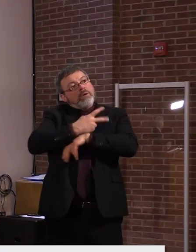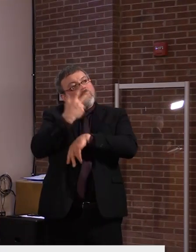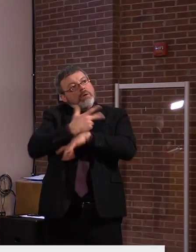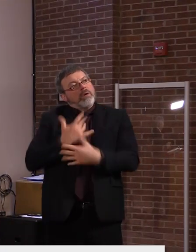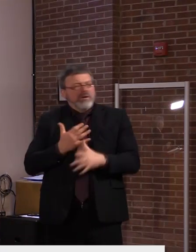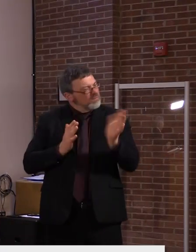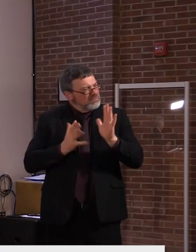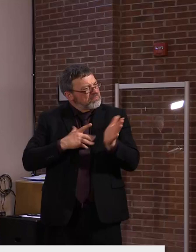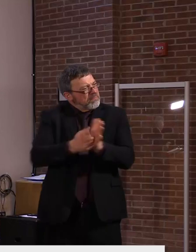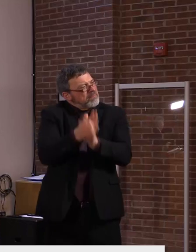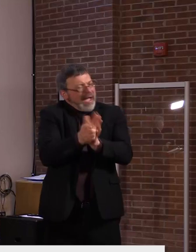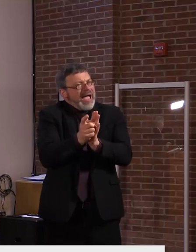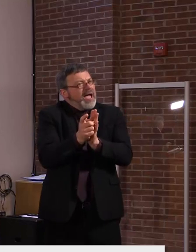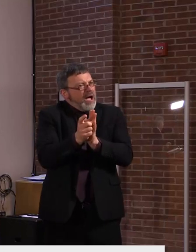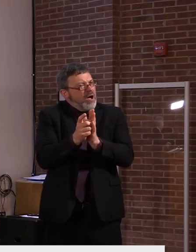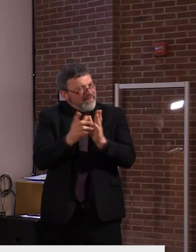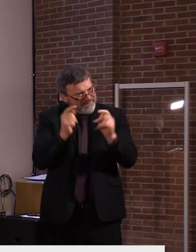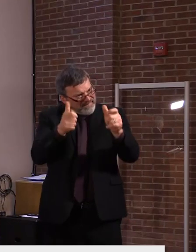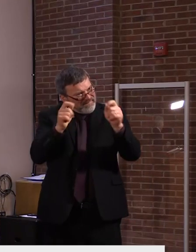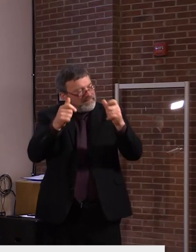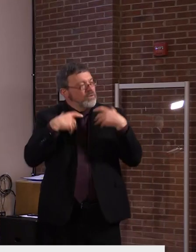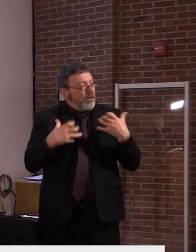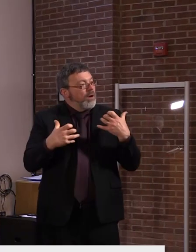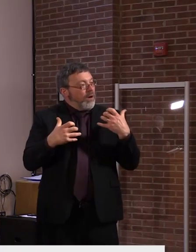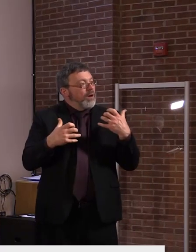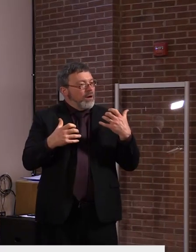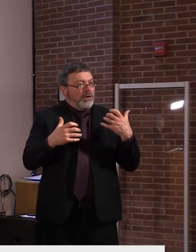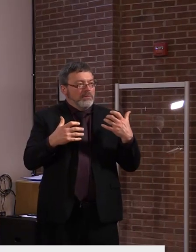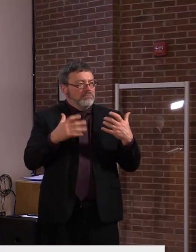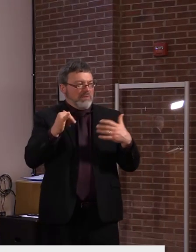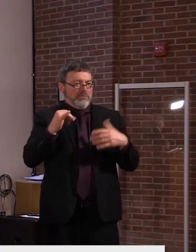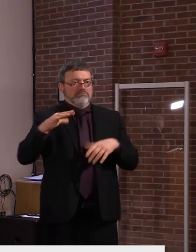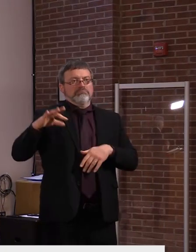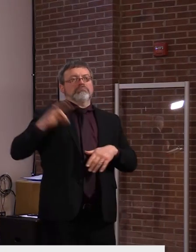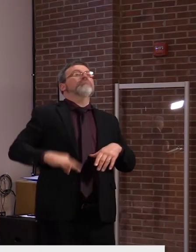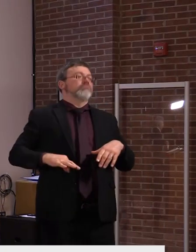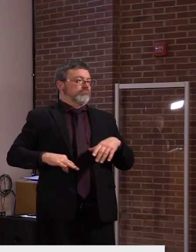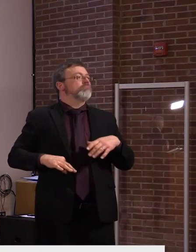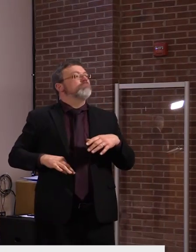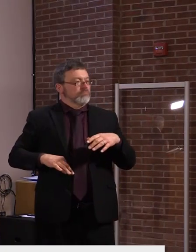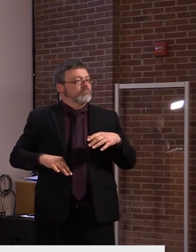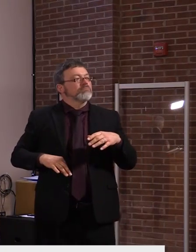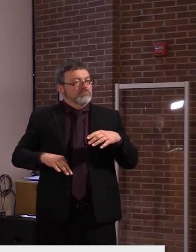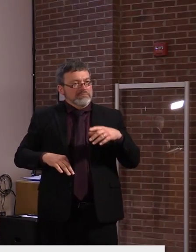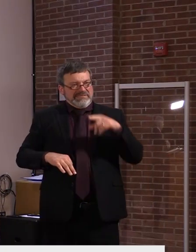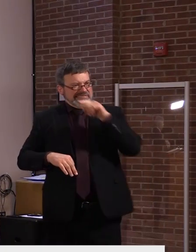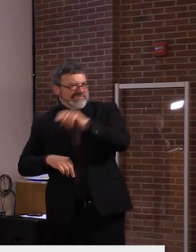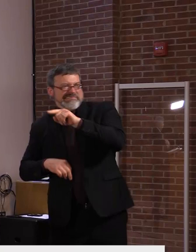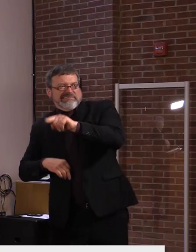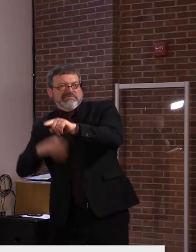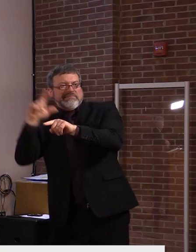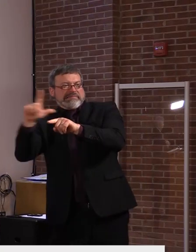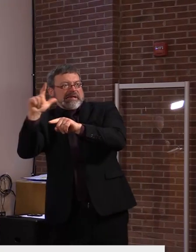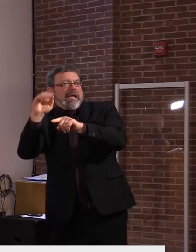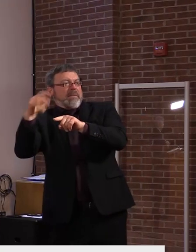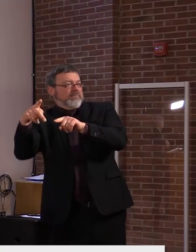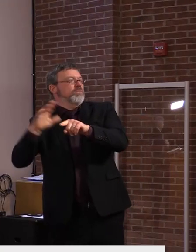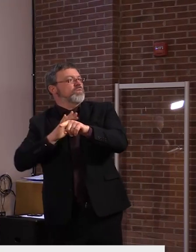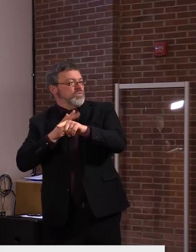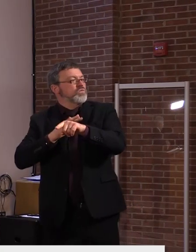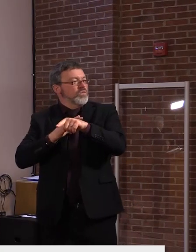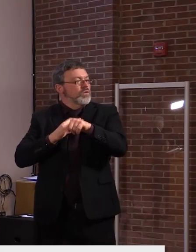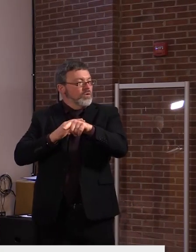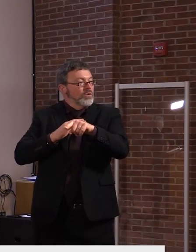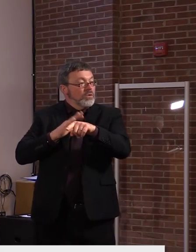are evolving as well. We see a lot of promise with LAMP tests, with antigen tests as well, and we'll